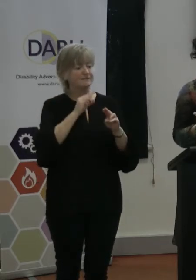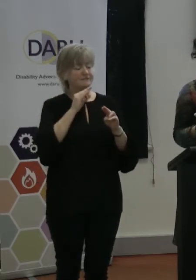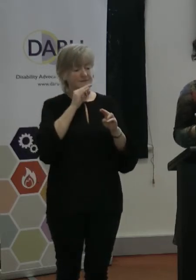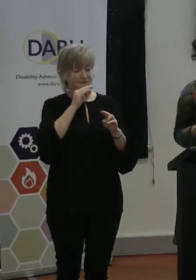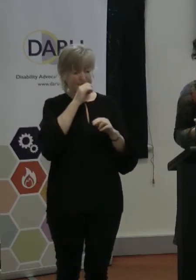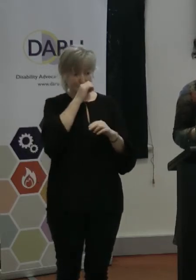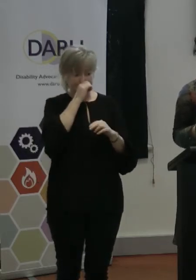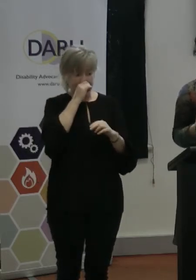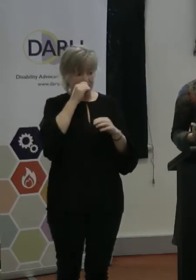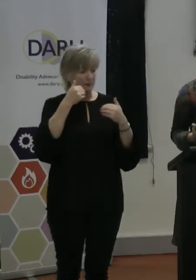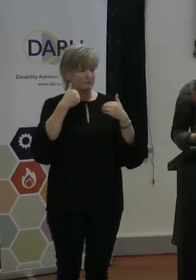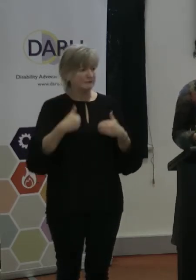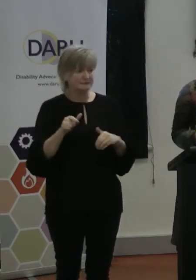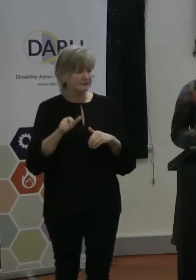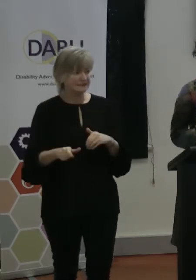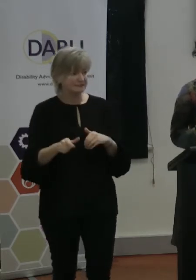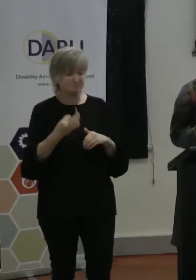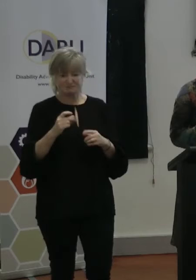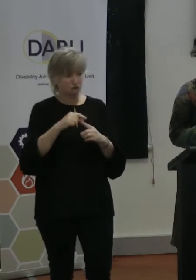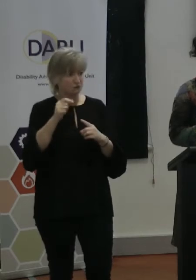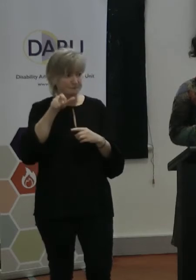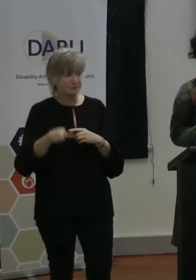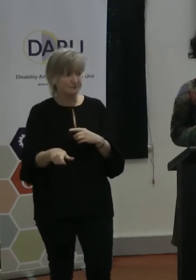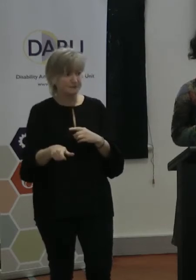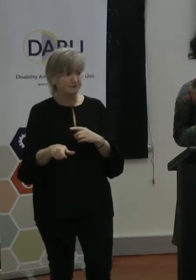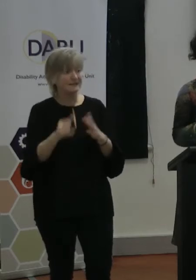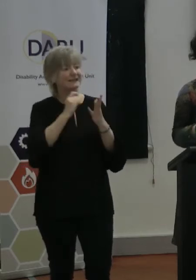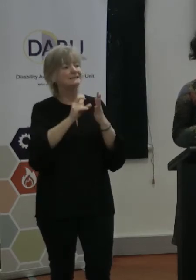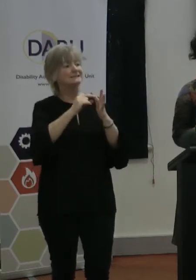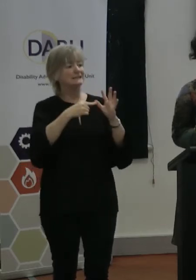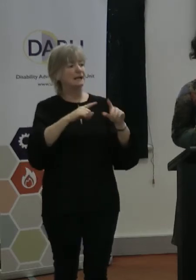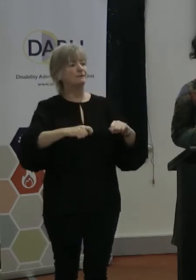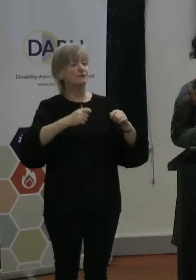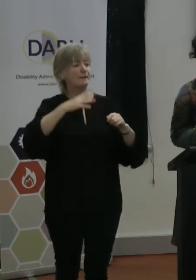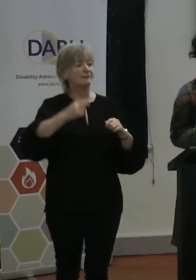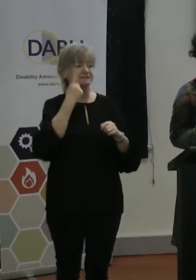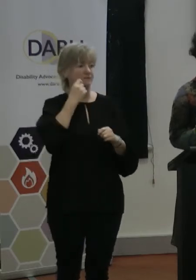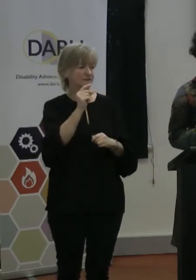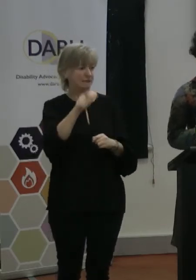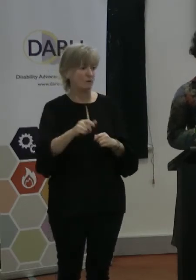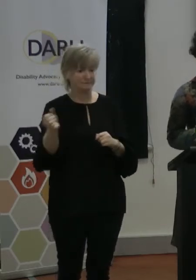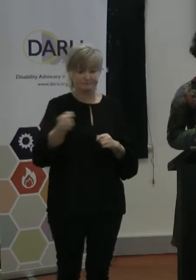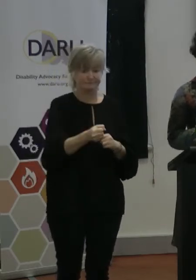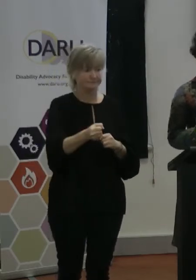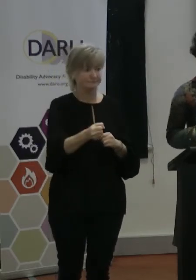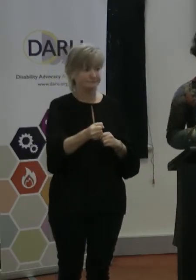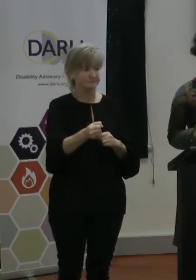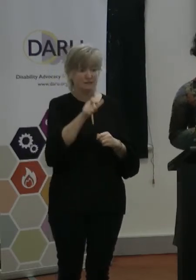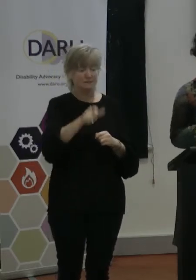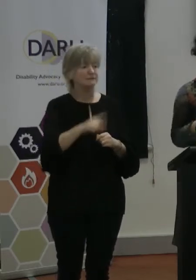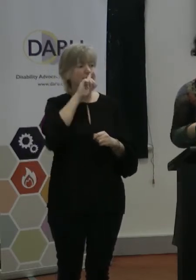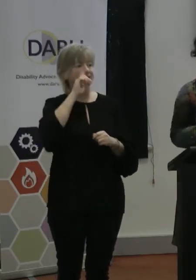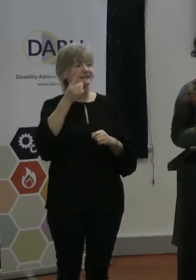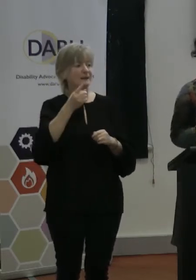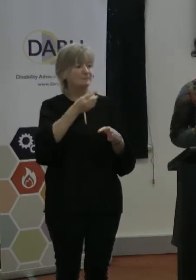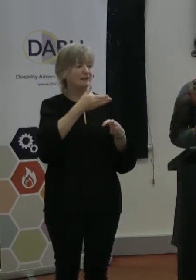the resident doesn't have a chosen person, then the SDA provider must find them someone, and that person can't be employed